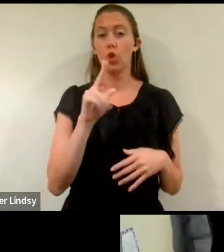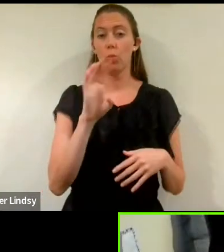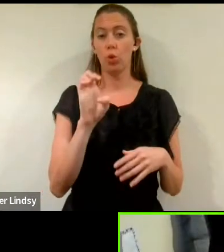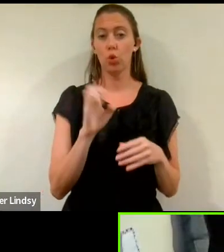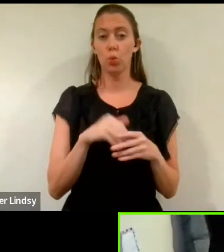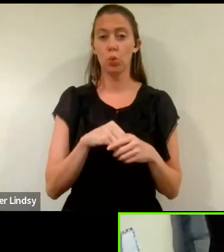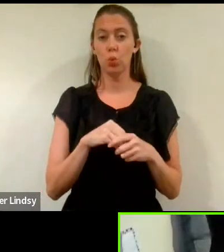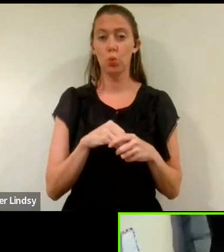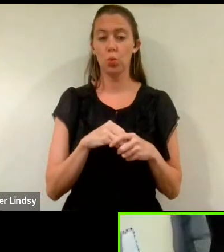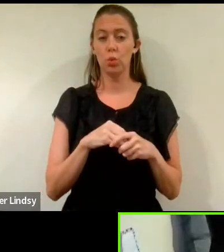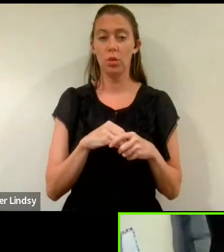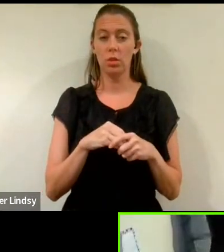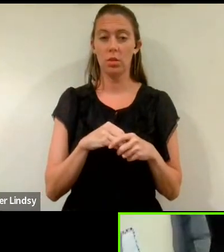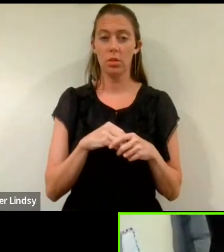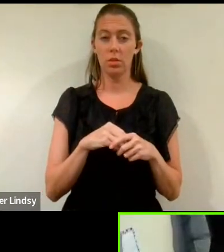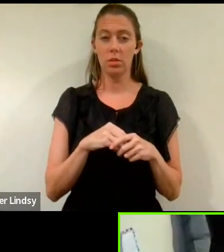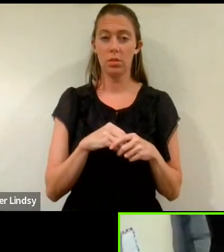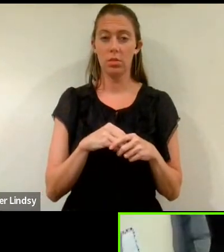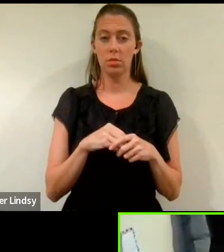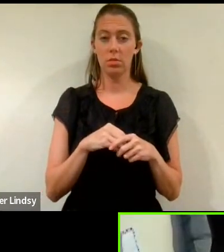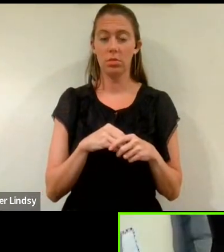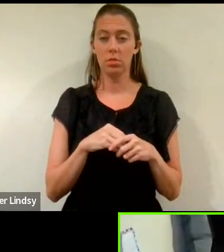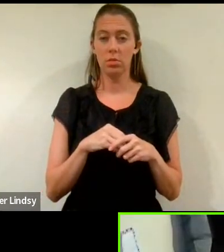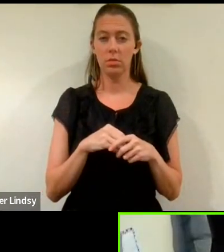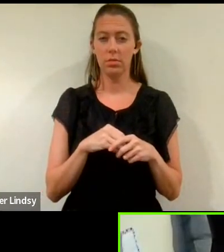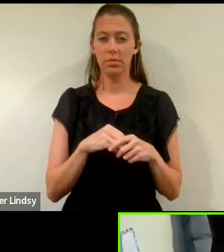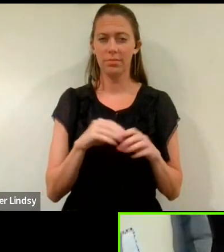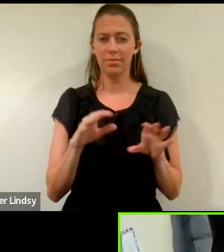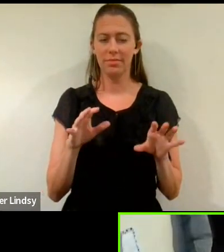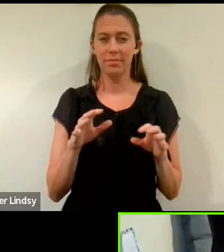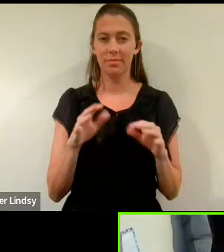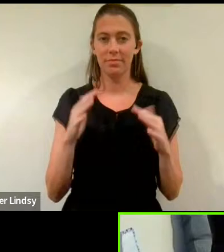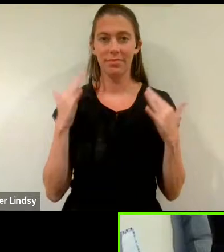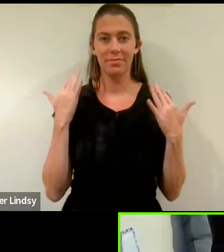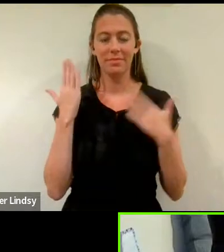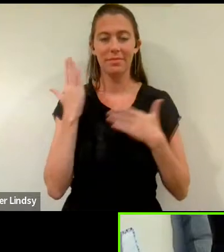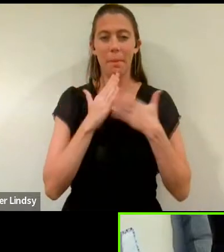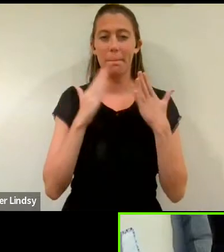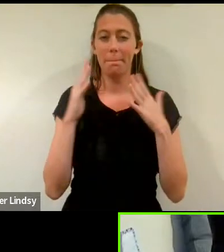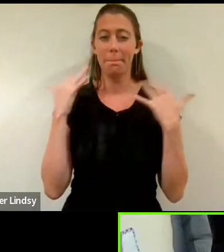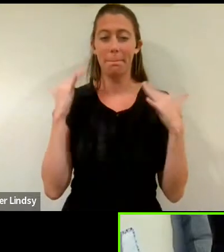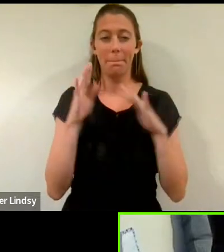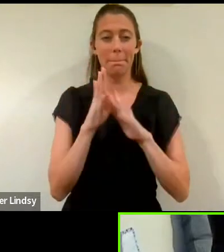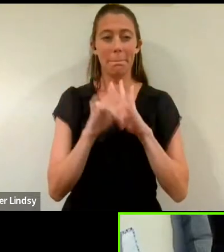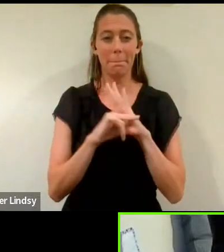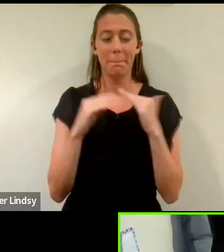seen and heard in most of these discussions